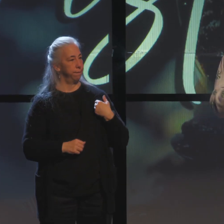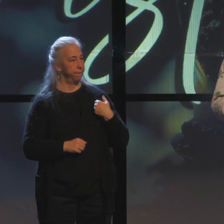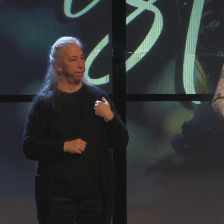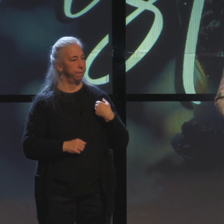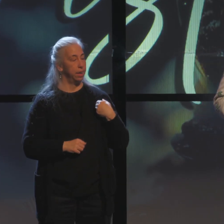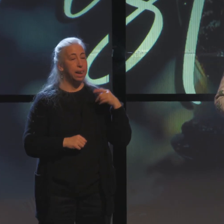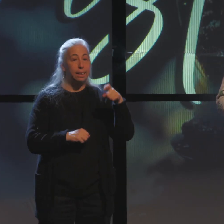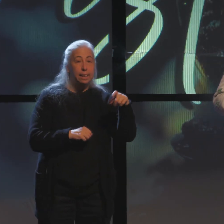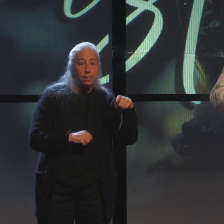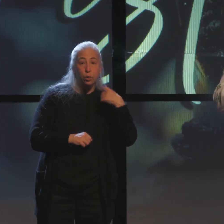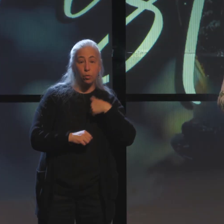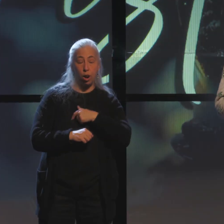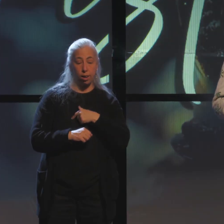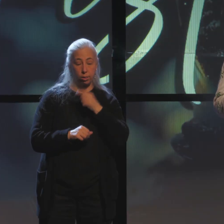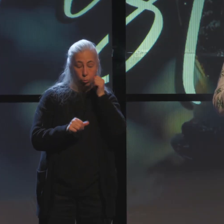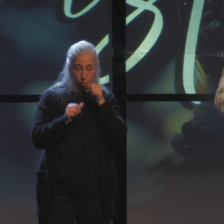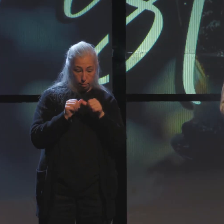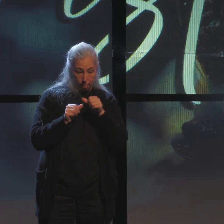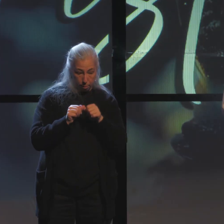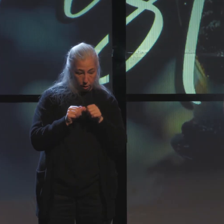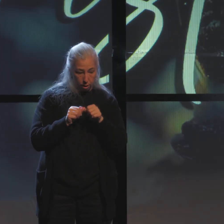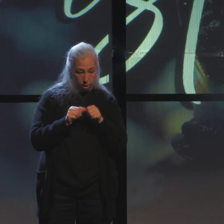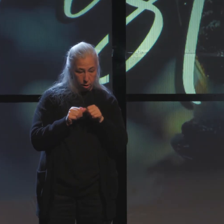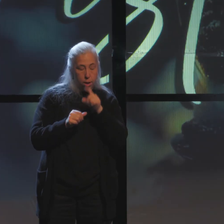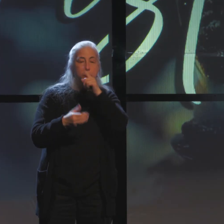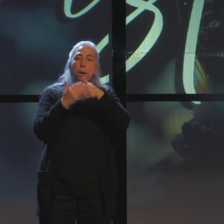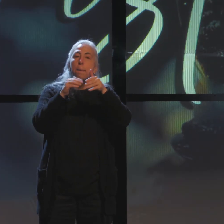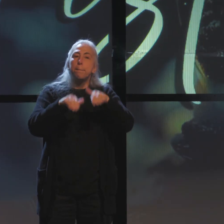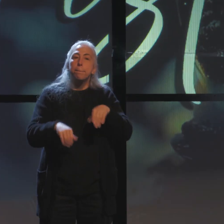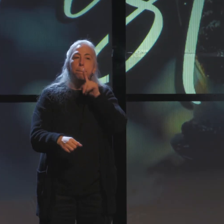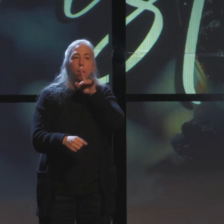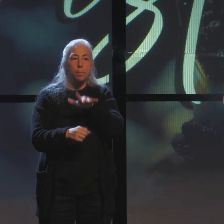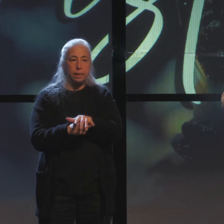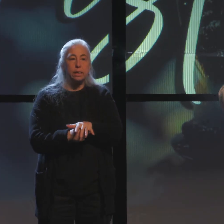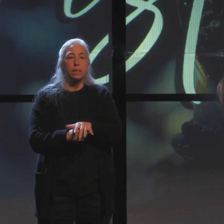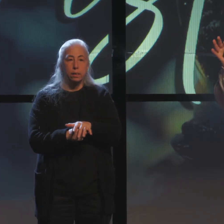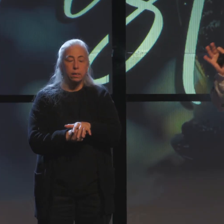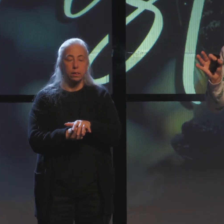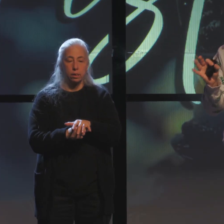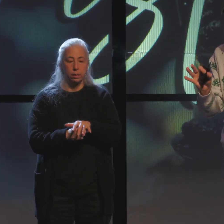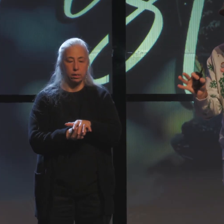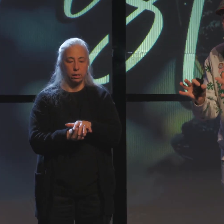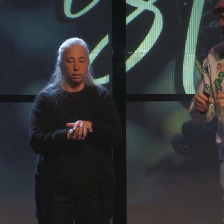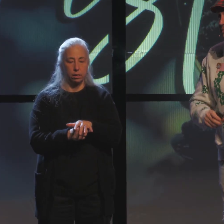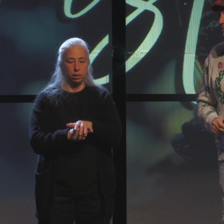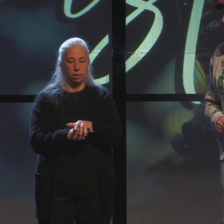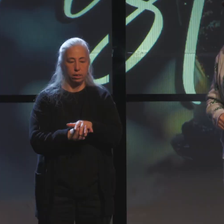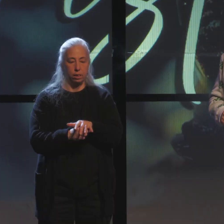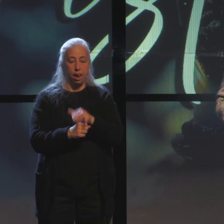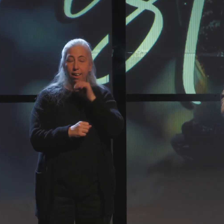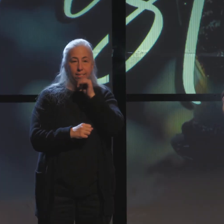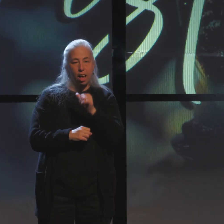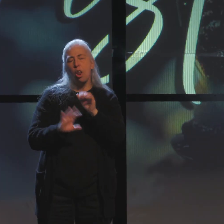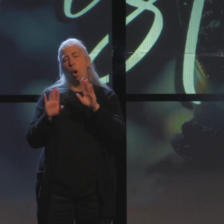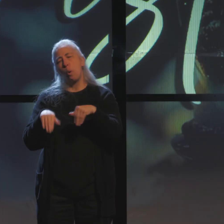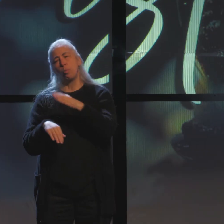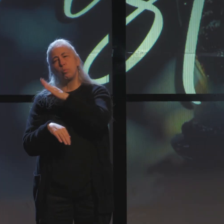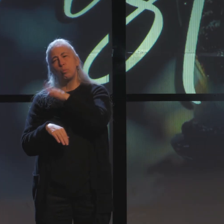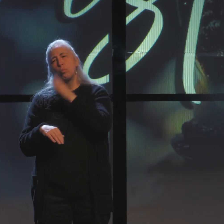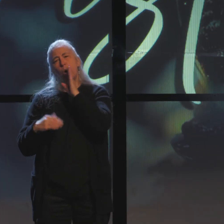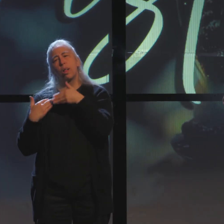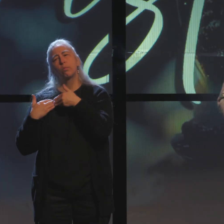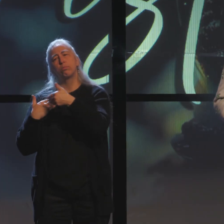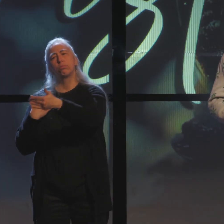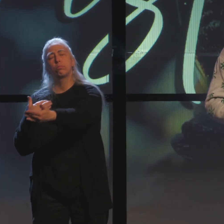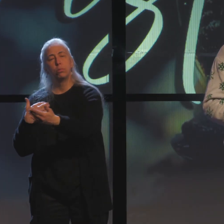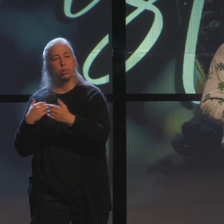to be reminded that the promise of peace is not that we're never going to be shaken. The